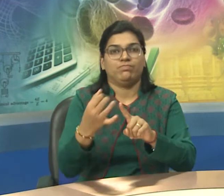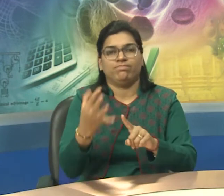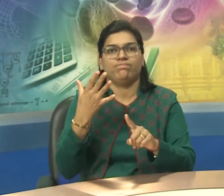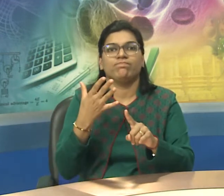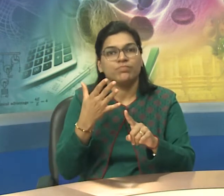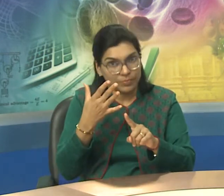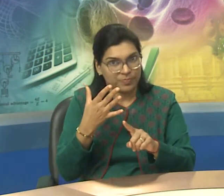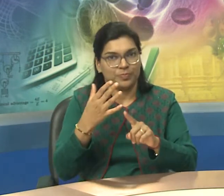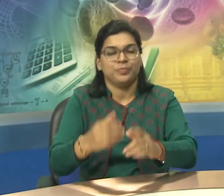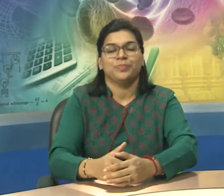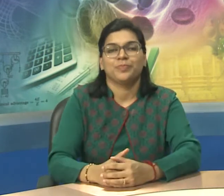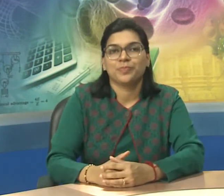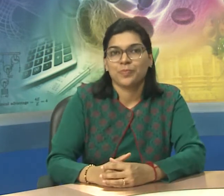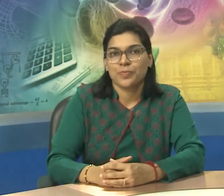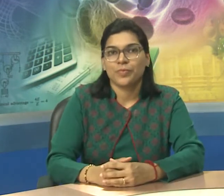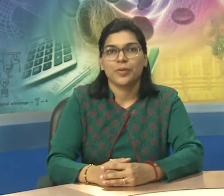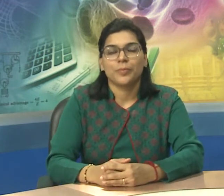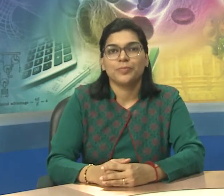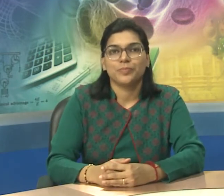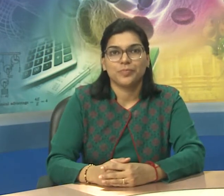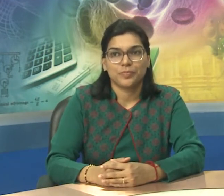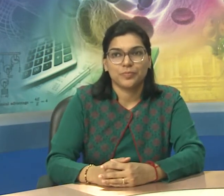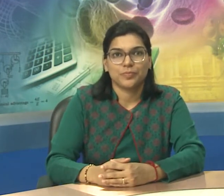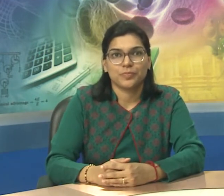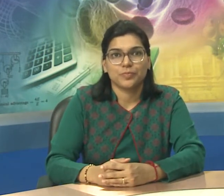providing business expertise rather than just process expertise.